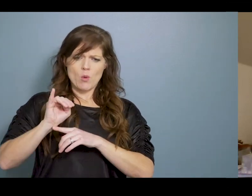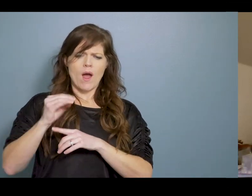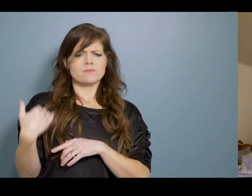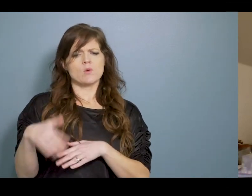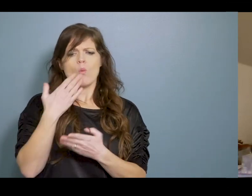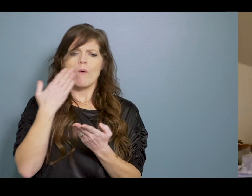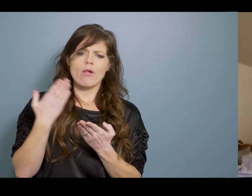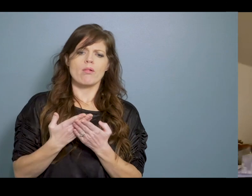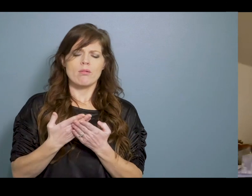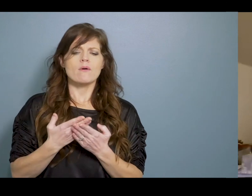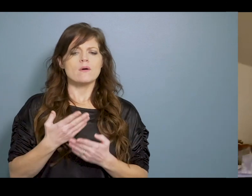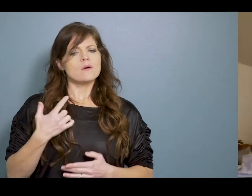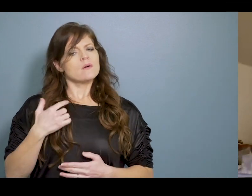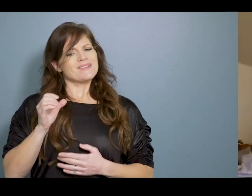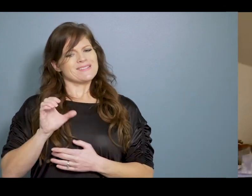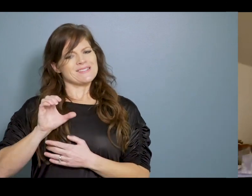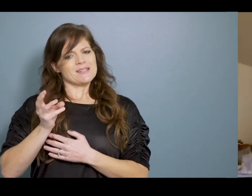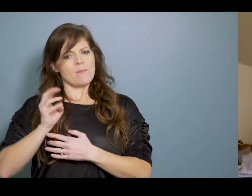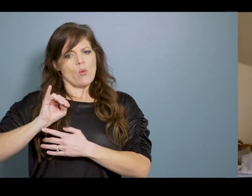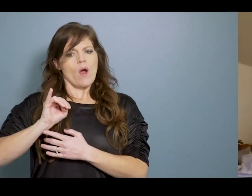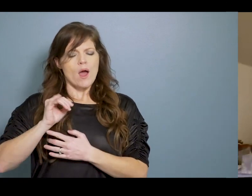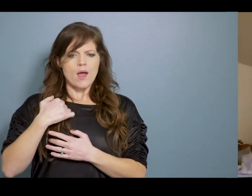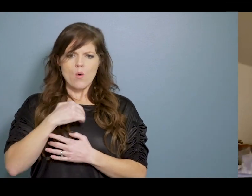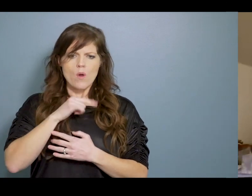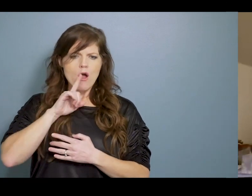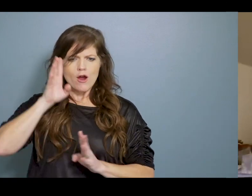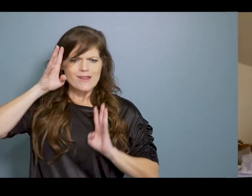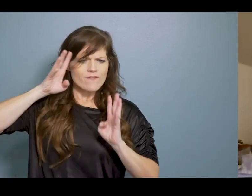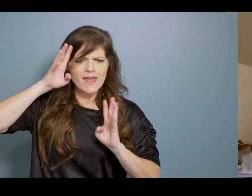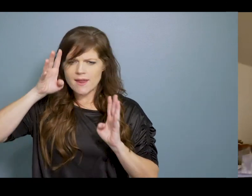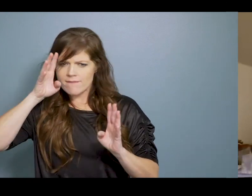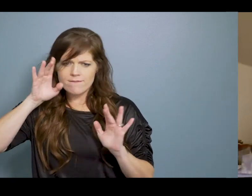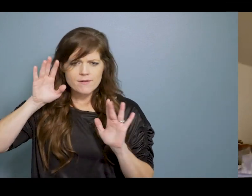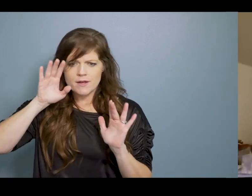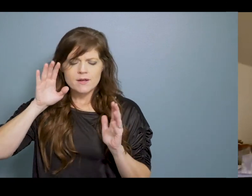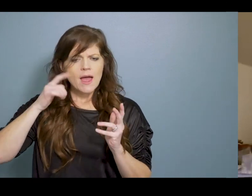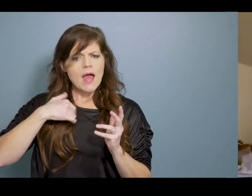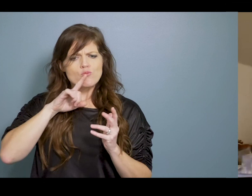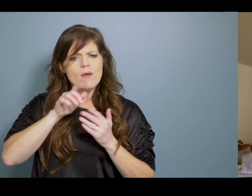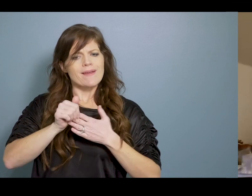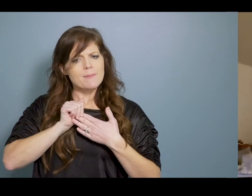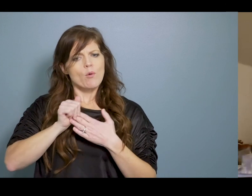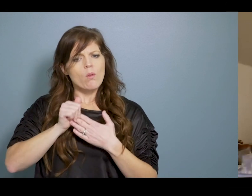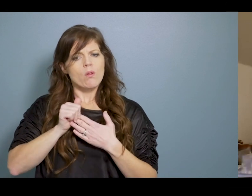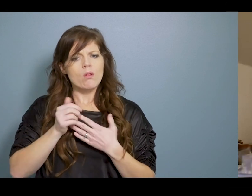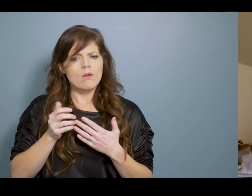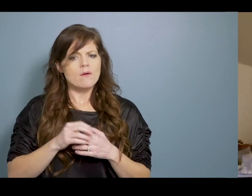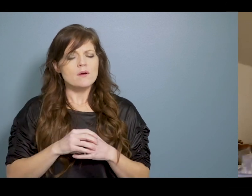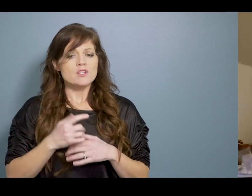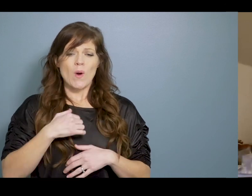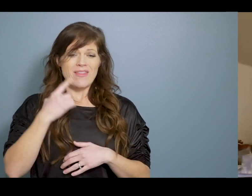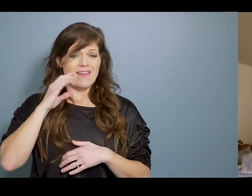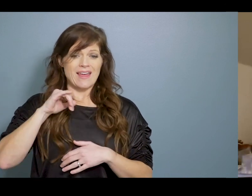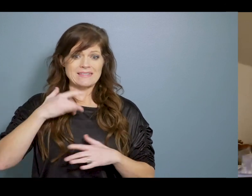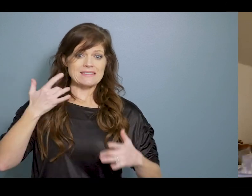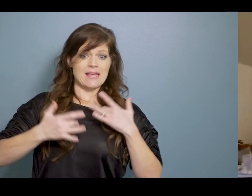We are an organization, I think, that is innovative and really pretty nimble. And I just